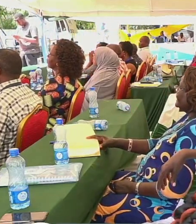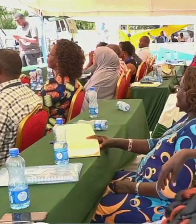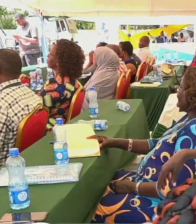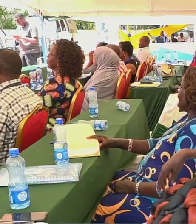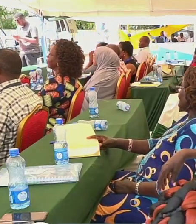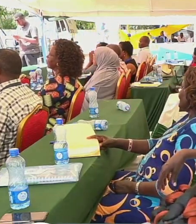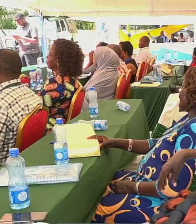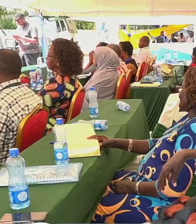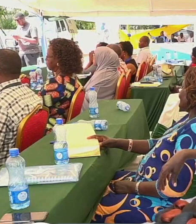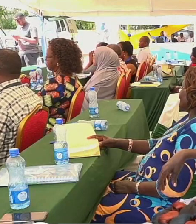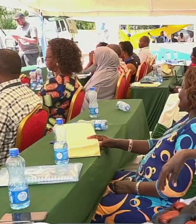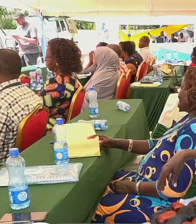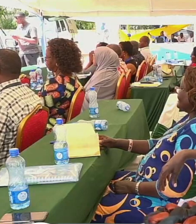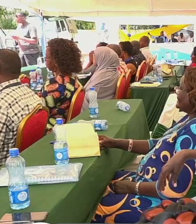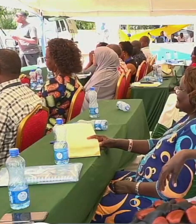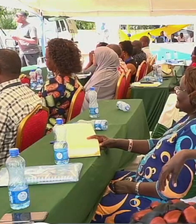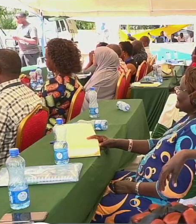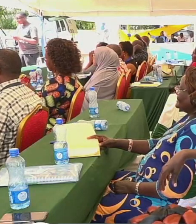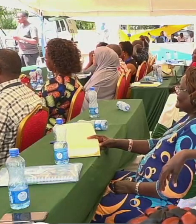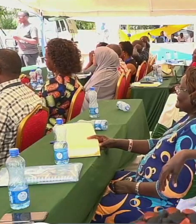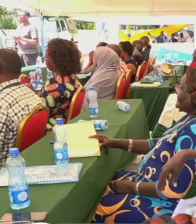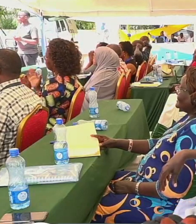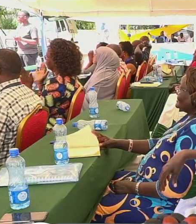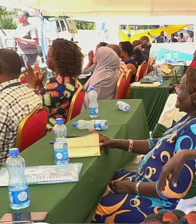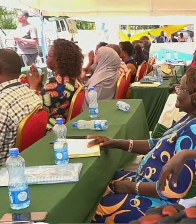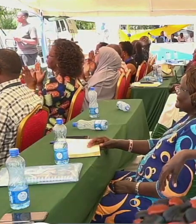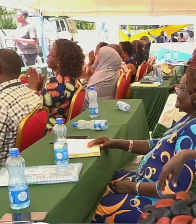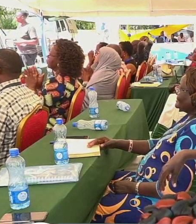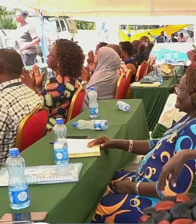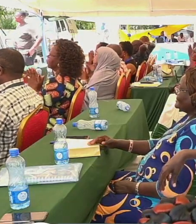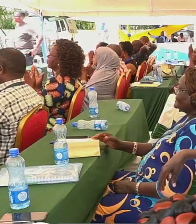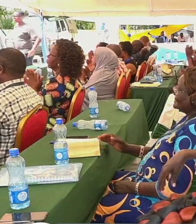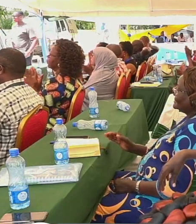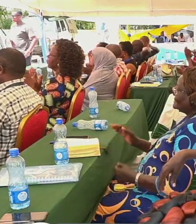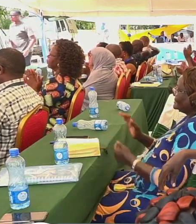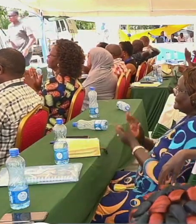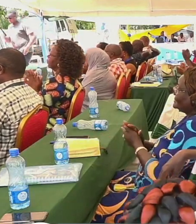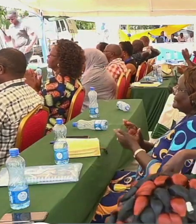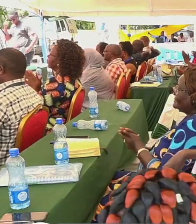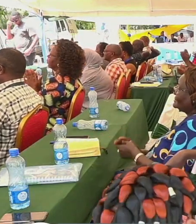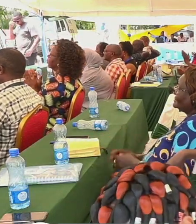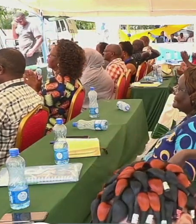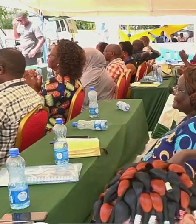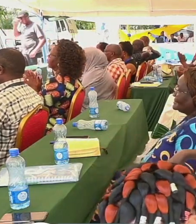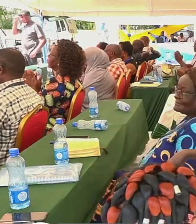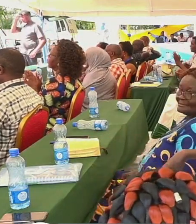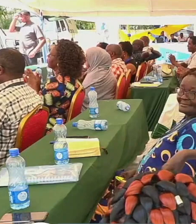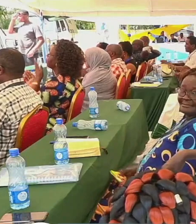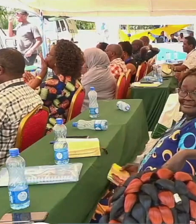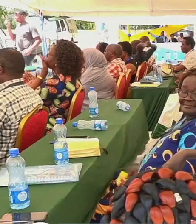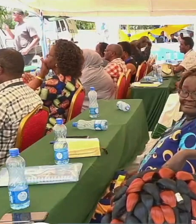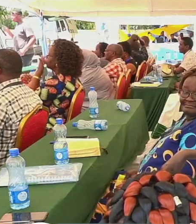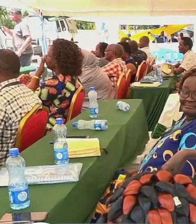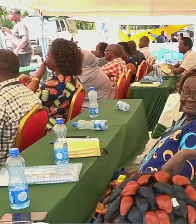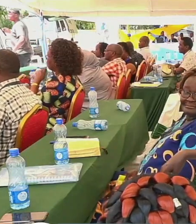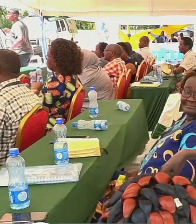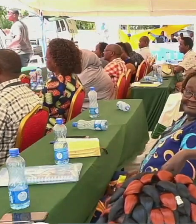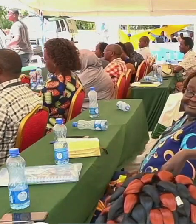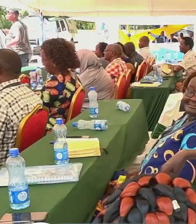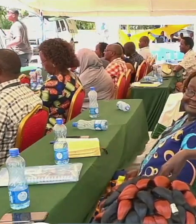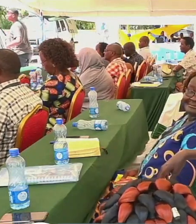for you. Thank you very much. A big round of applause as we hand over this to the county to close for us today. Asante.